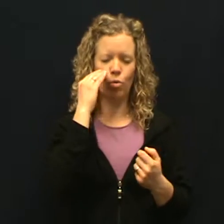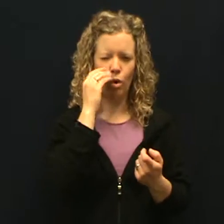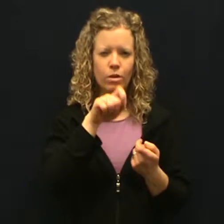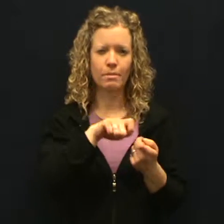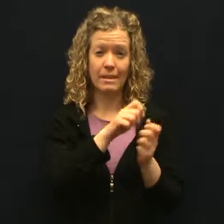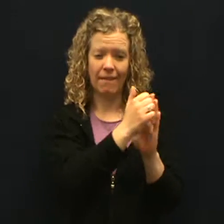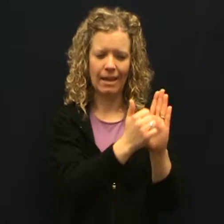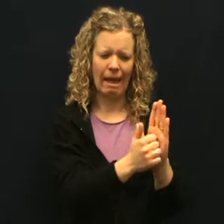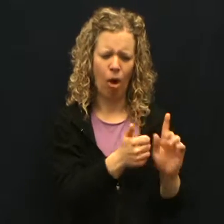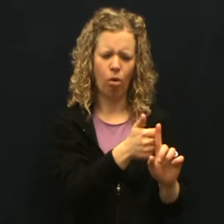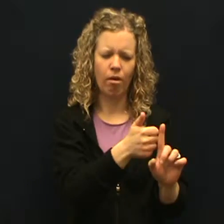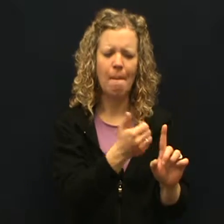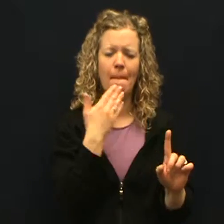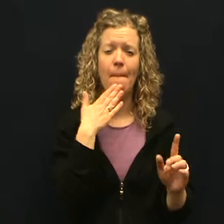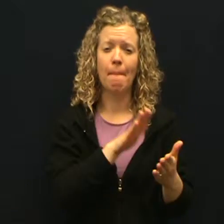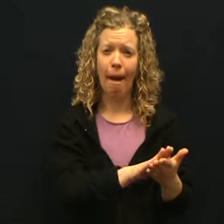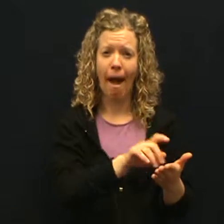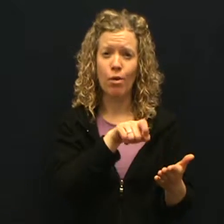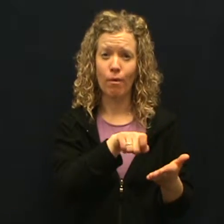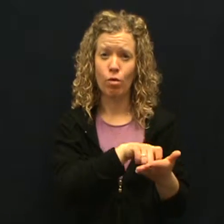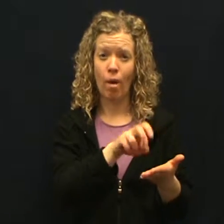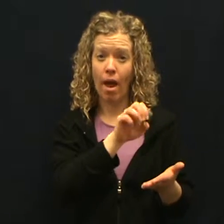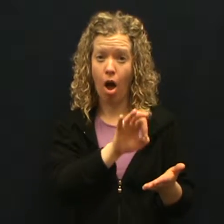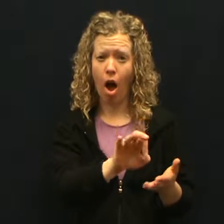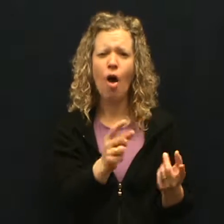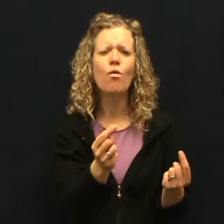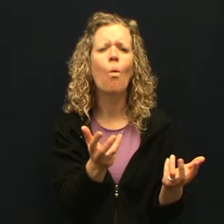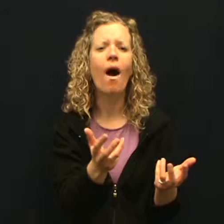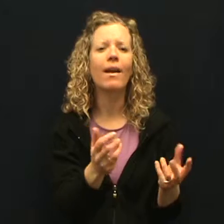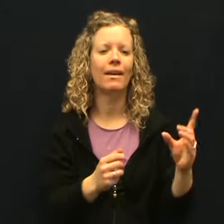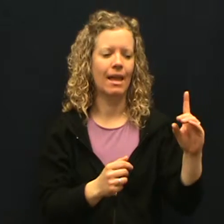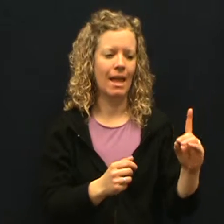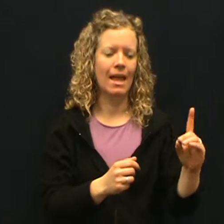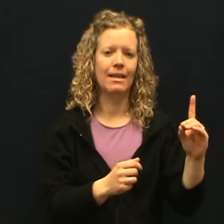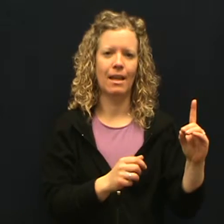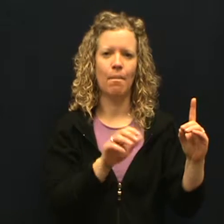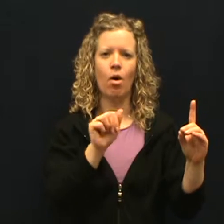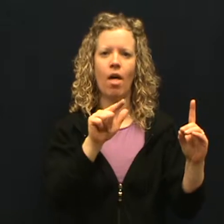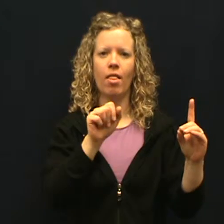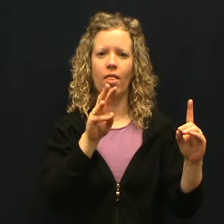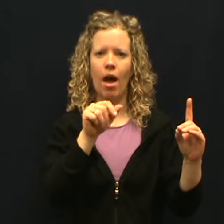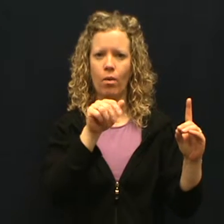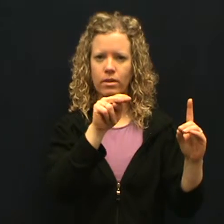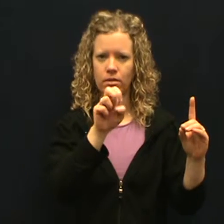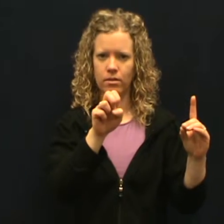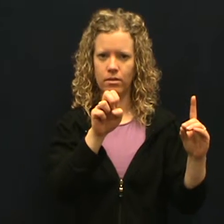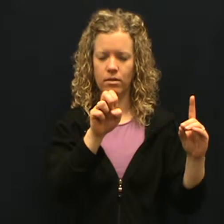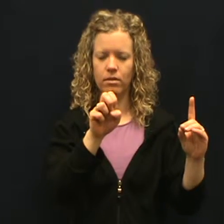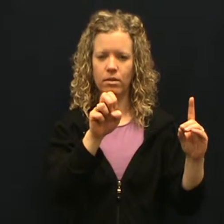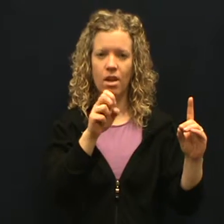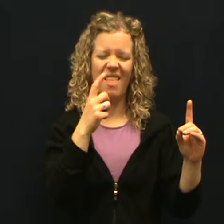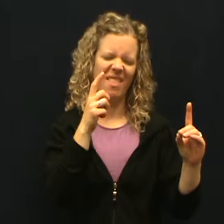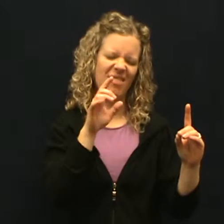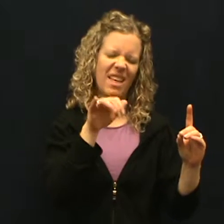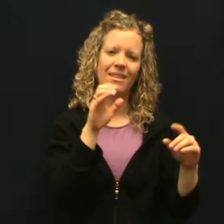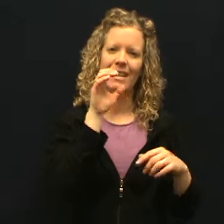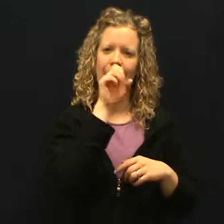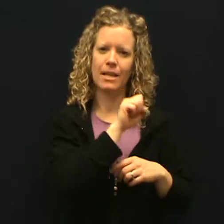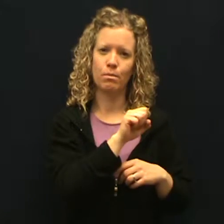off, you debit the allowance for doubtful accounts, which is your estimate for total accounts that are going to